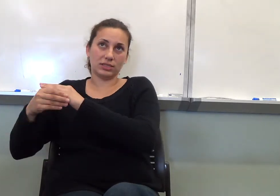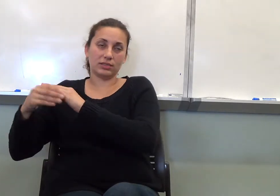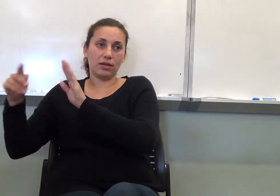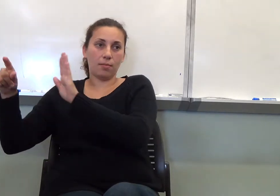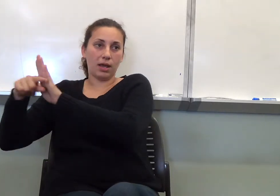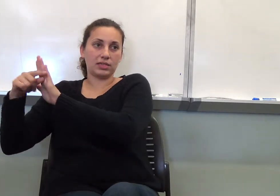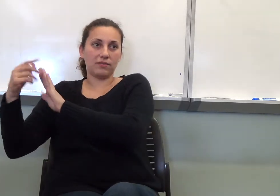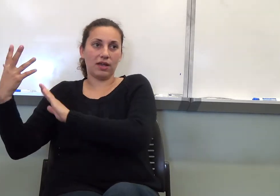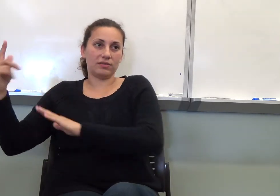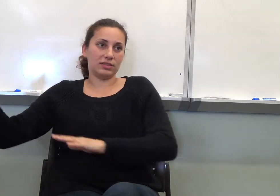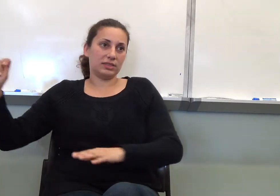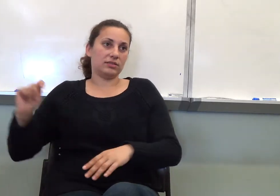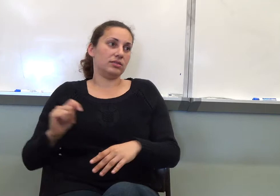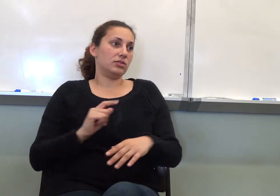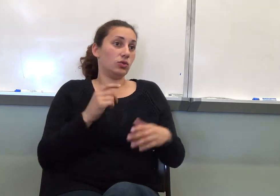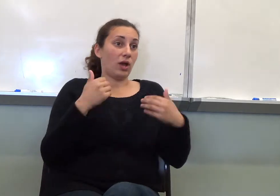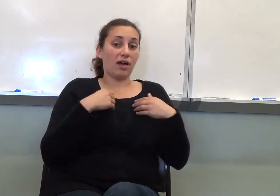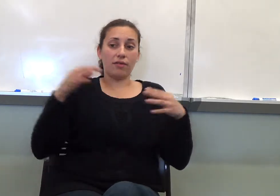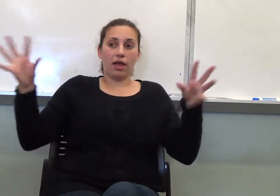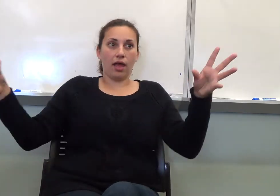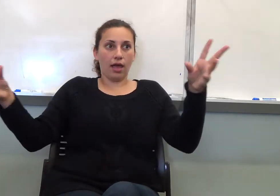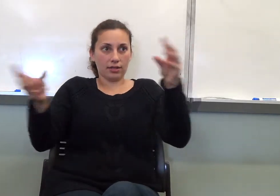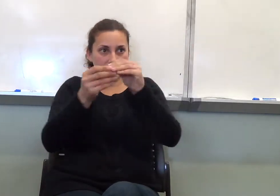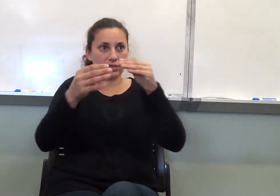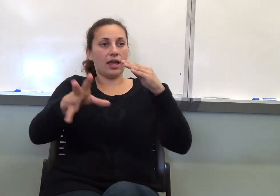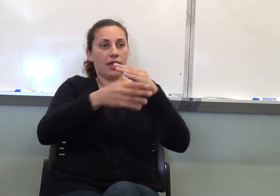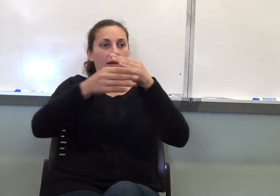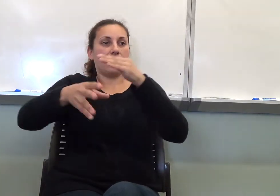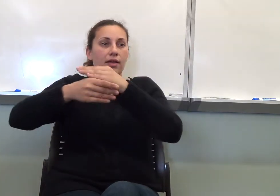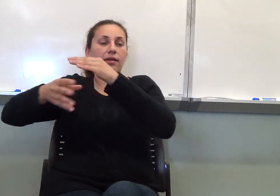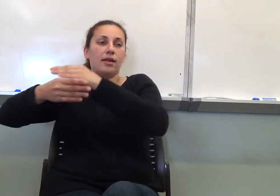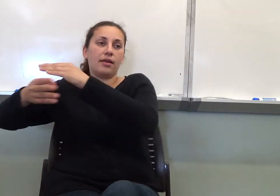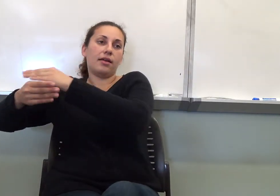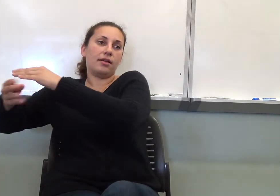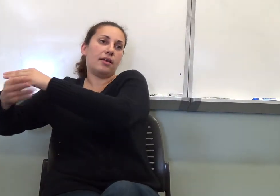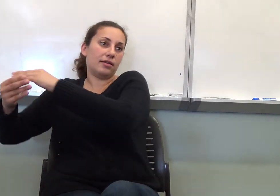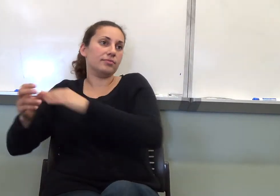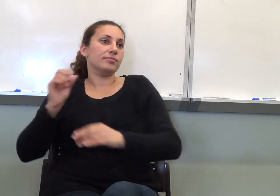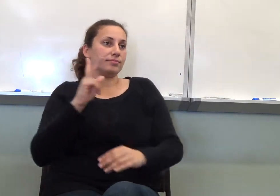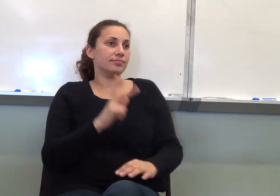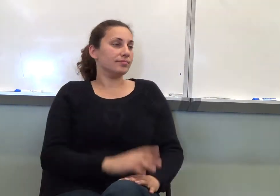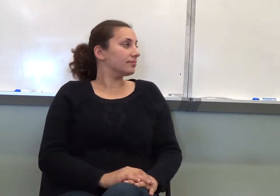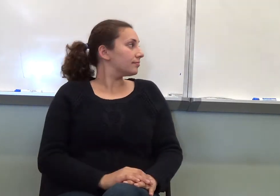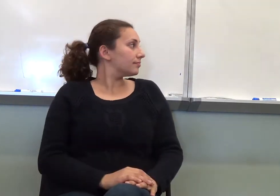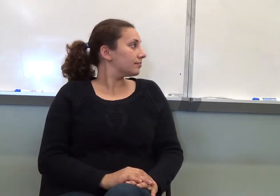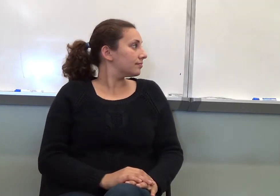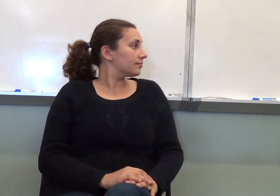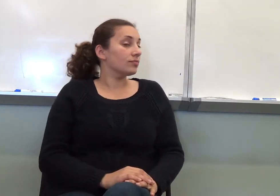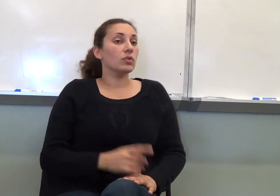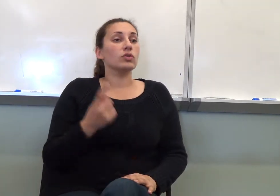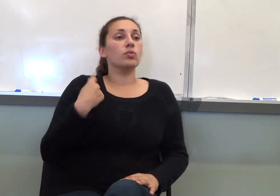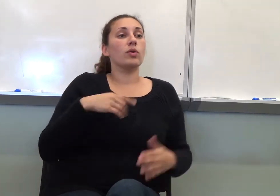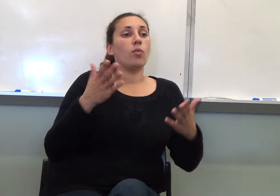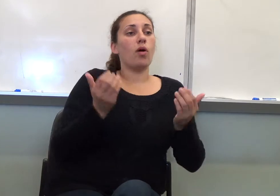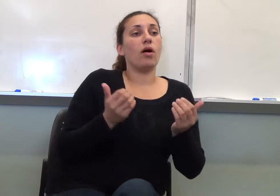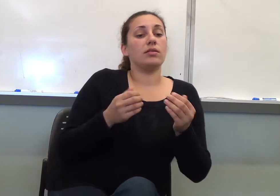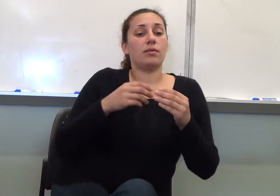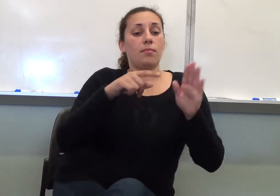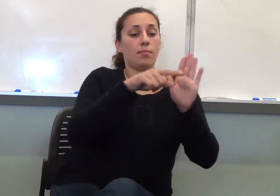Okay, now you've got nothing but addition. So all of a sudden it fits that pattern over there. So we want to take the minus 1, bring it in, and multiply